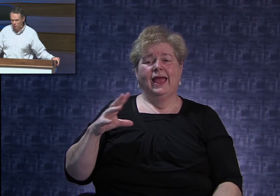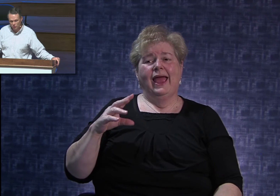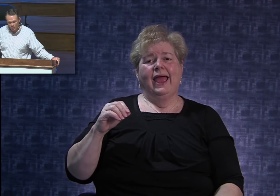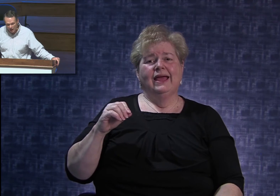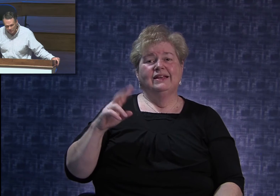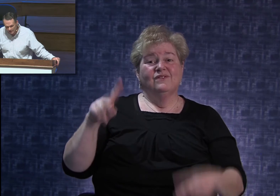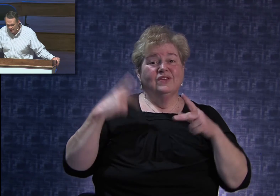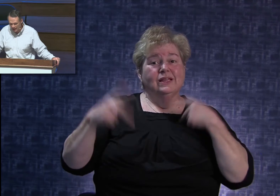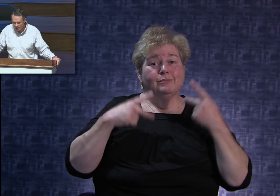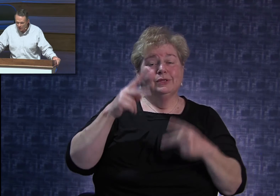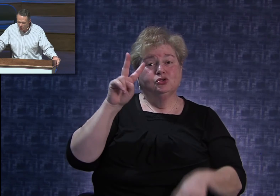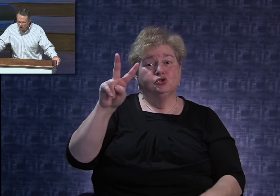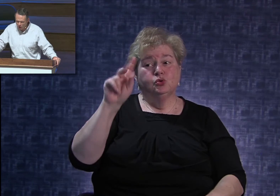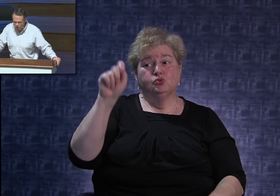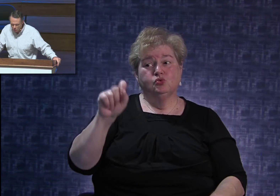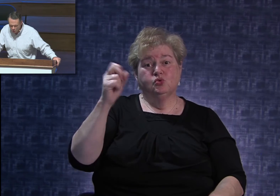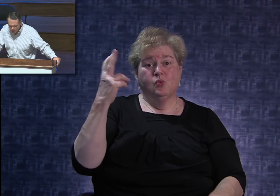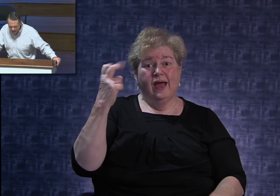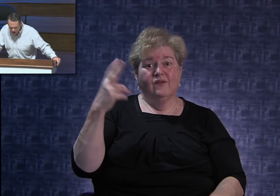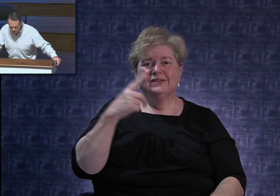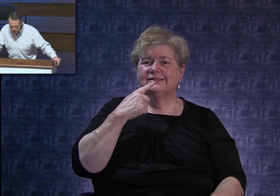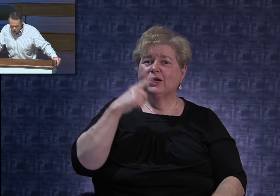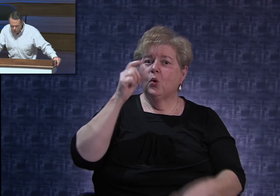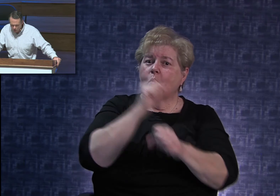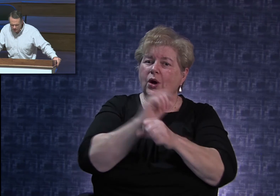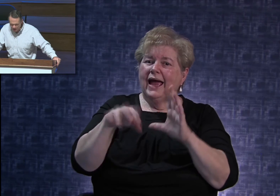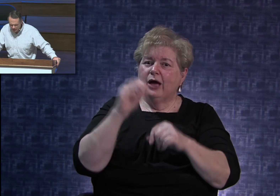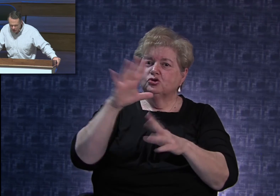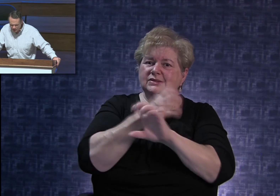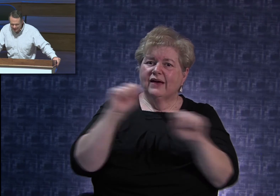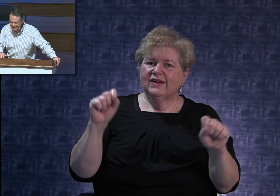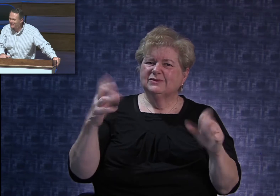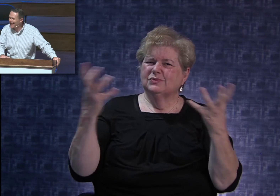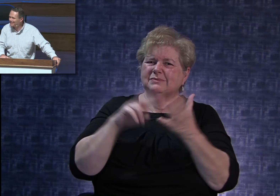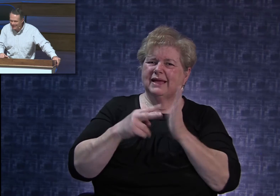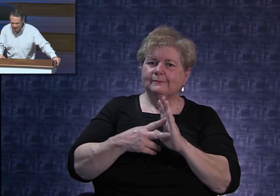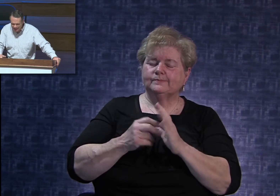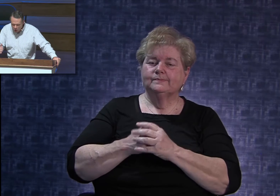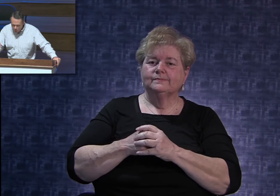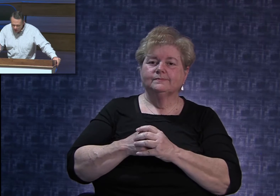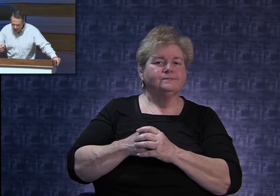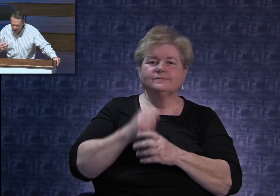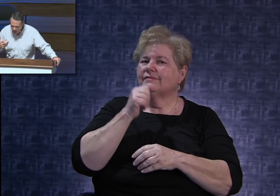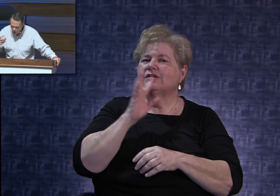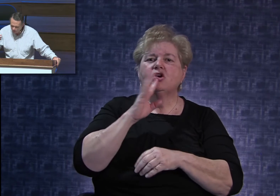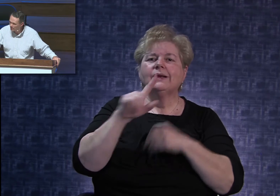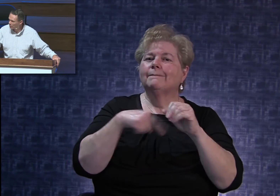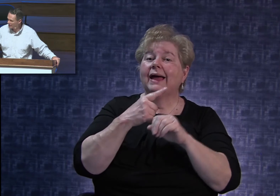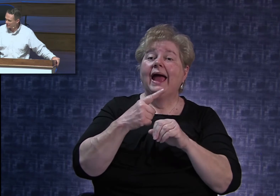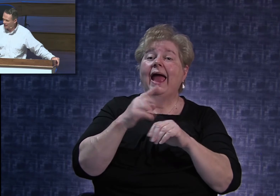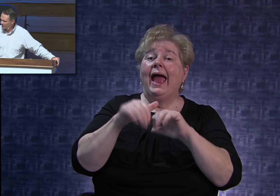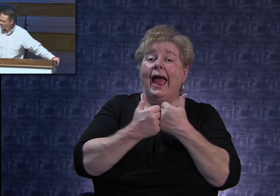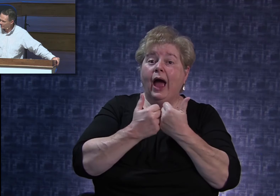Philippians 2:12 that says that you are to work out your salvation? This is not dealing with how